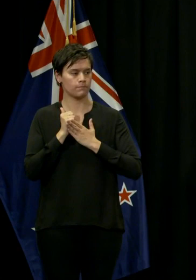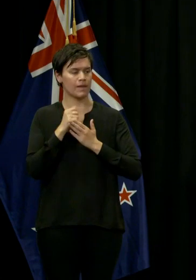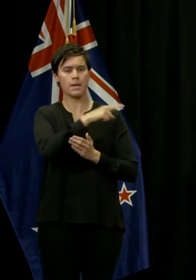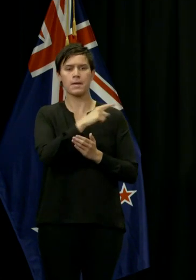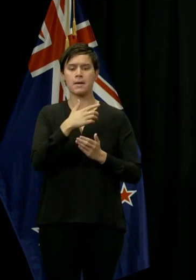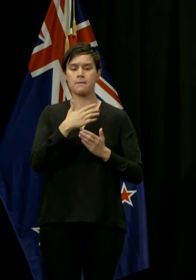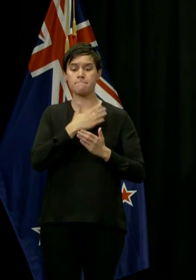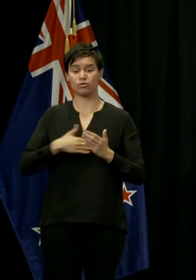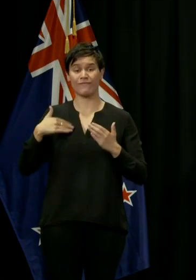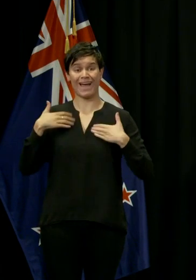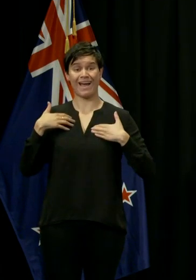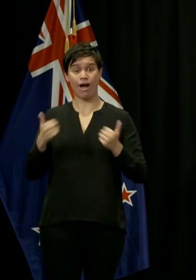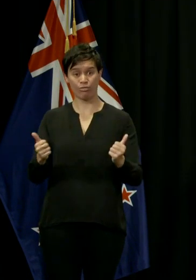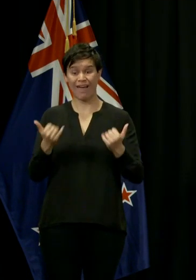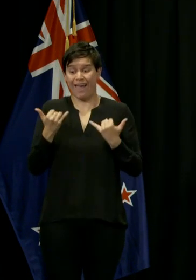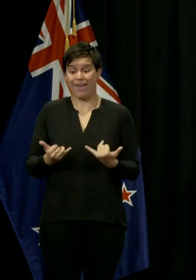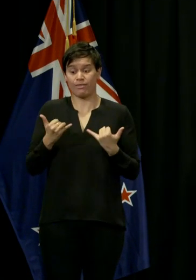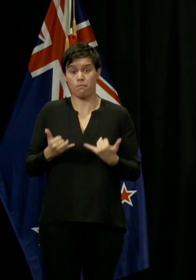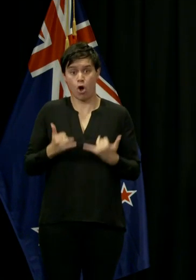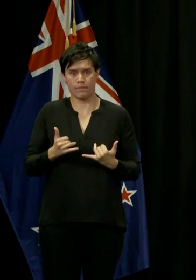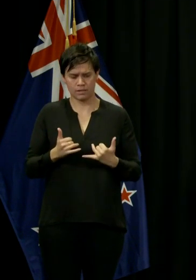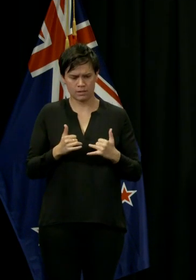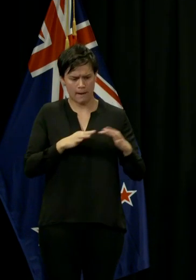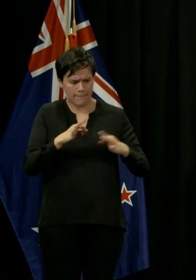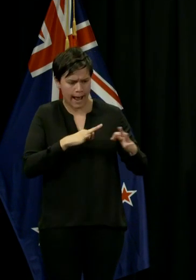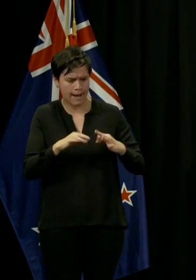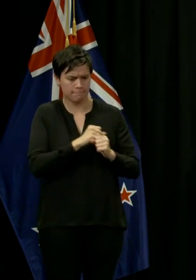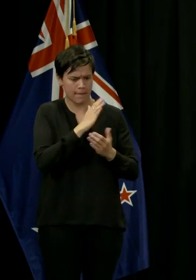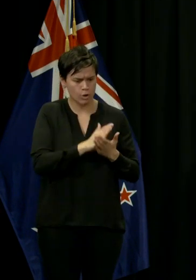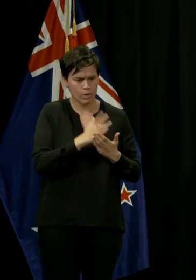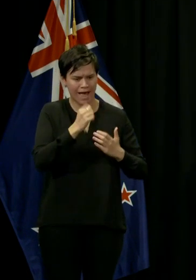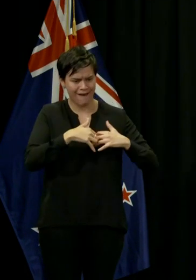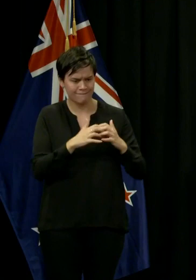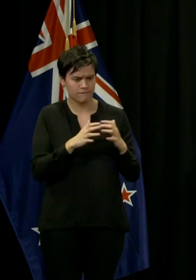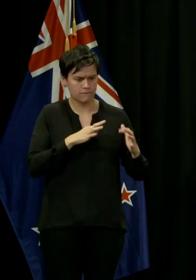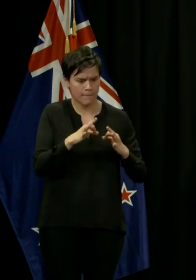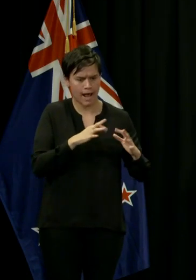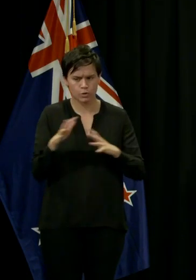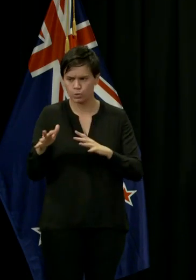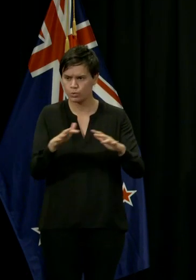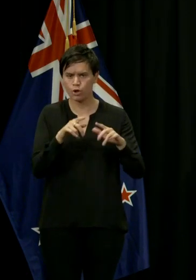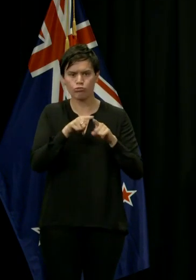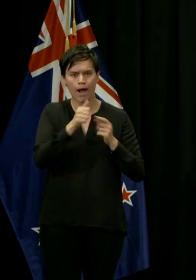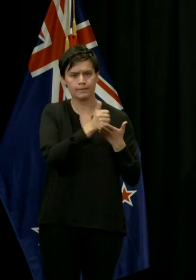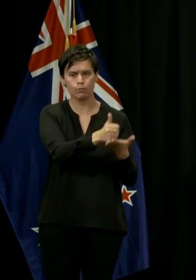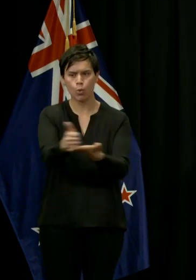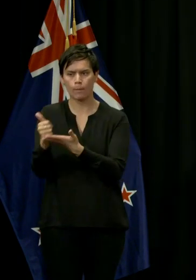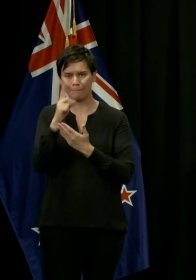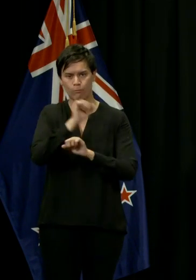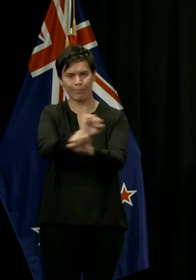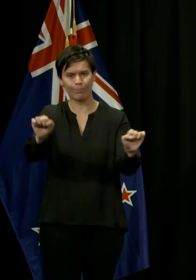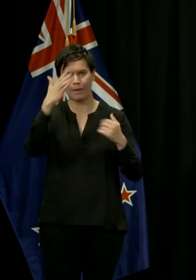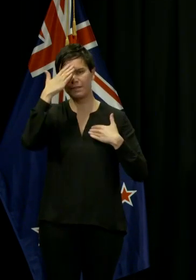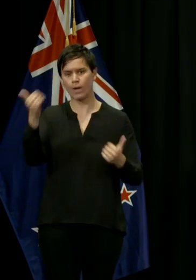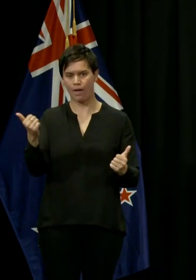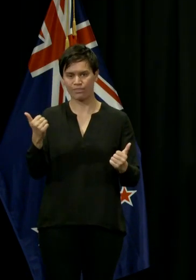issues, and I expect to say more on that as we move. Some of this will be iterative, and we will be building capacity and